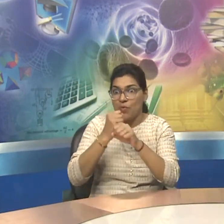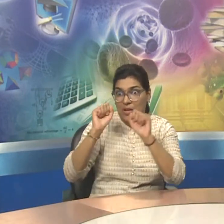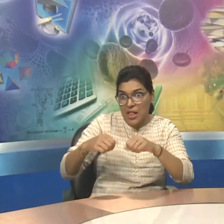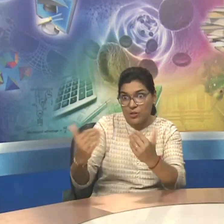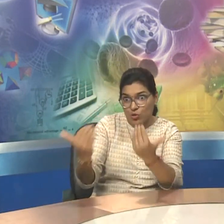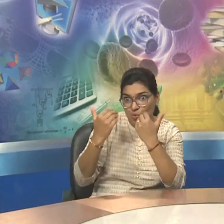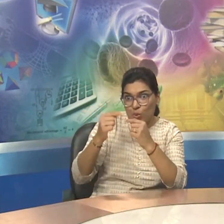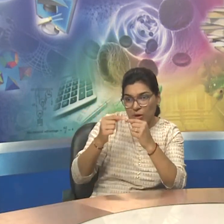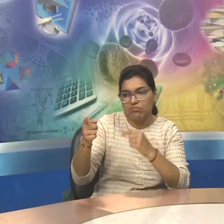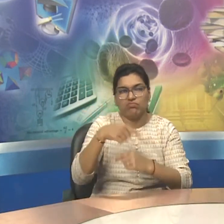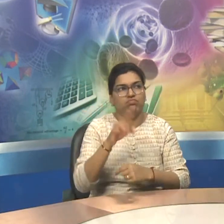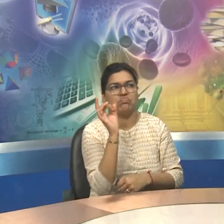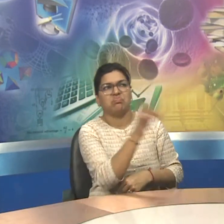people's power